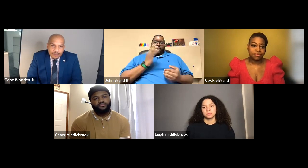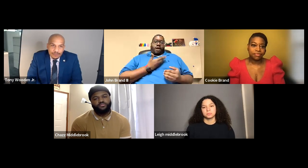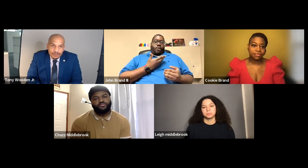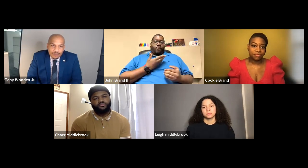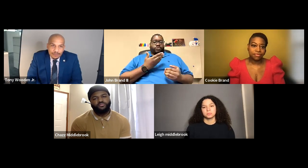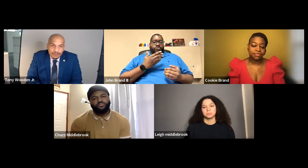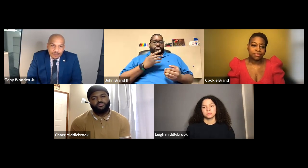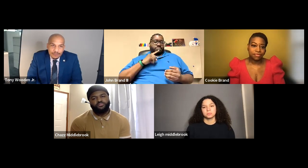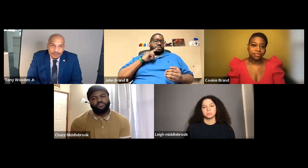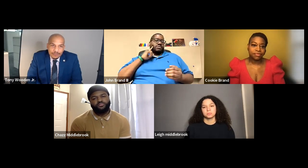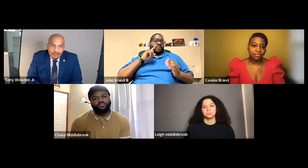and cousins,